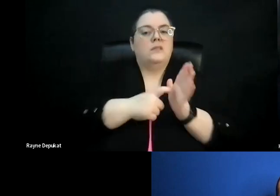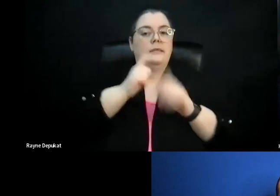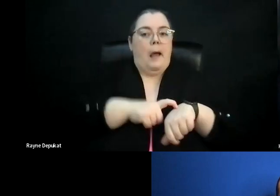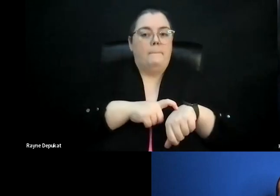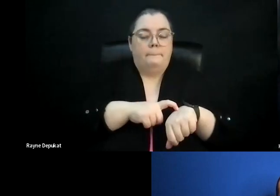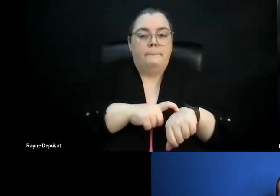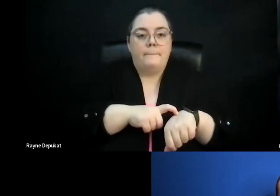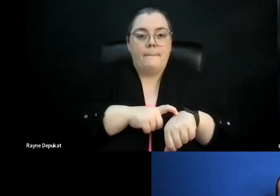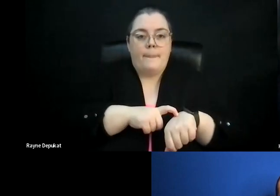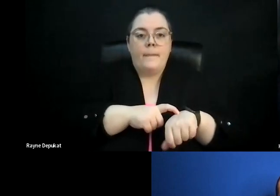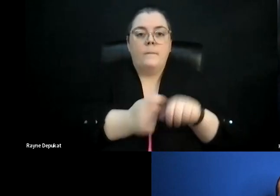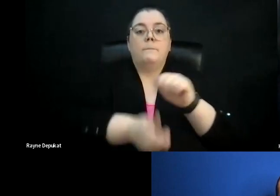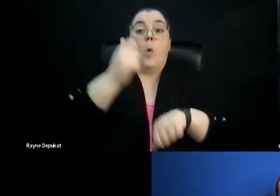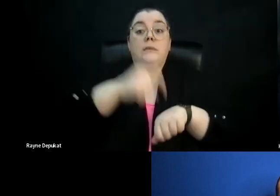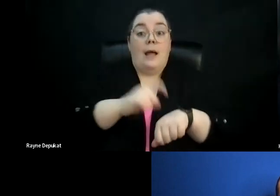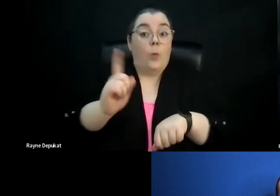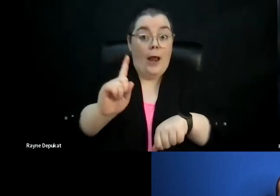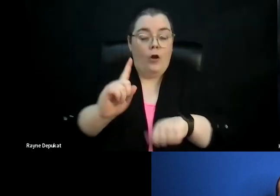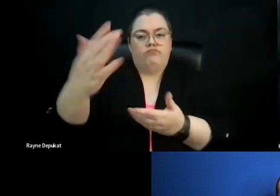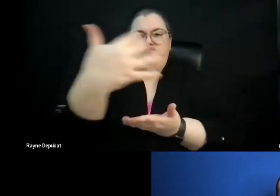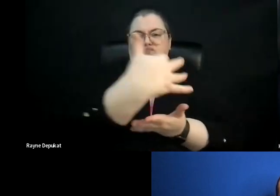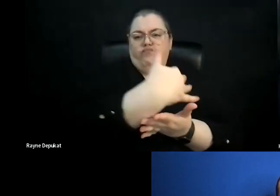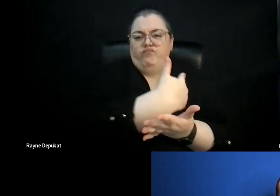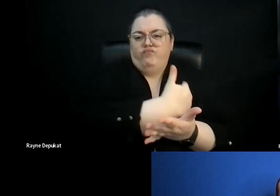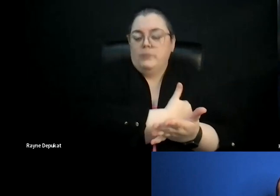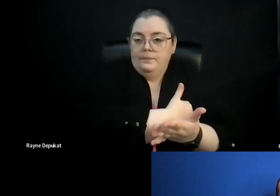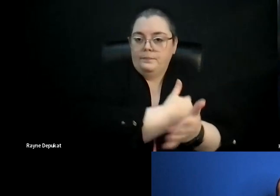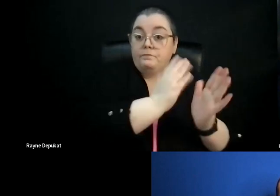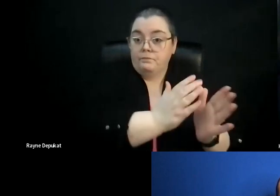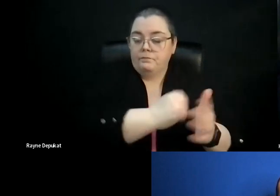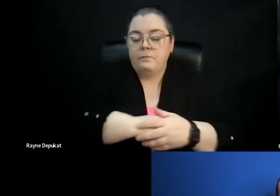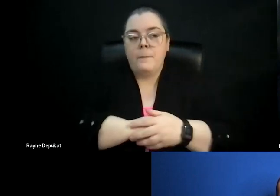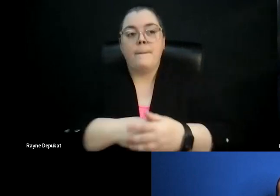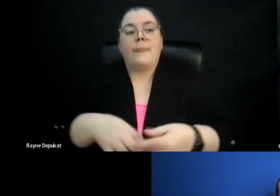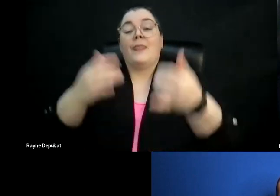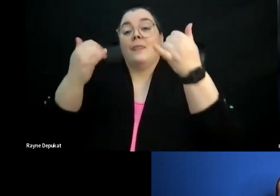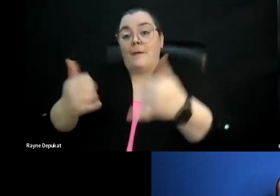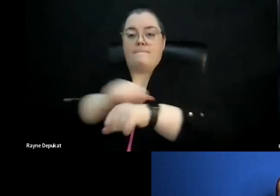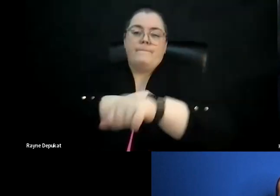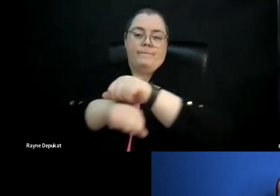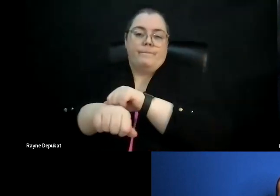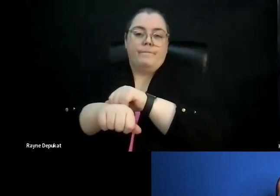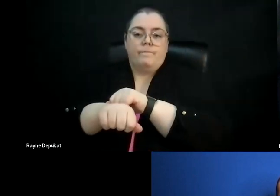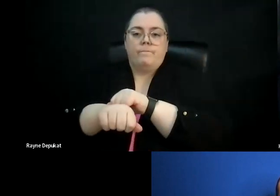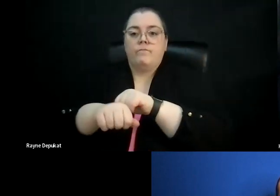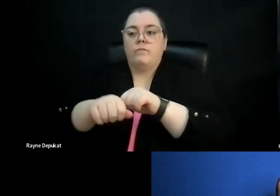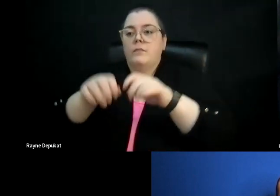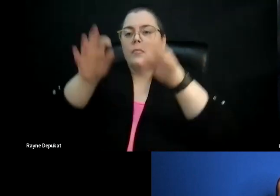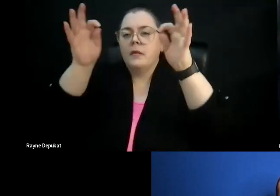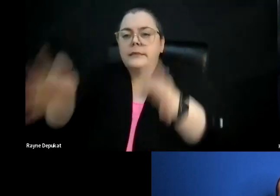in the beginning that it's going to take a long time. And most of that time will be spent data collection. So now